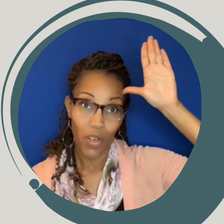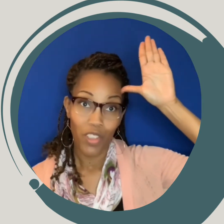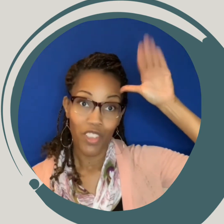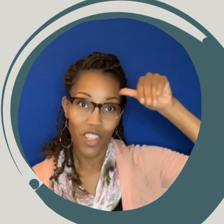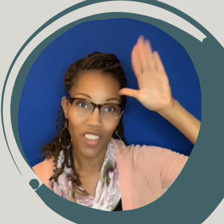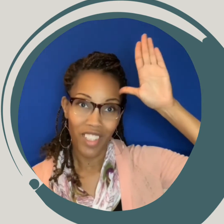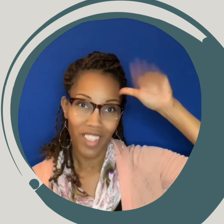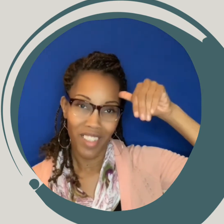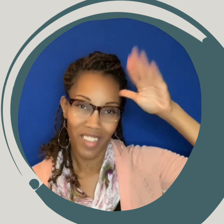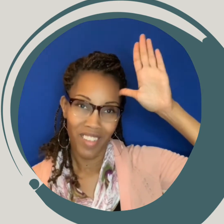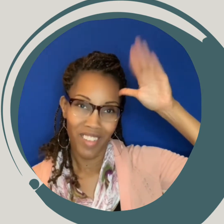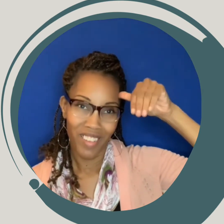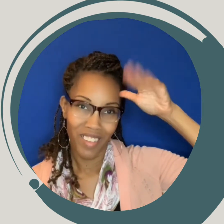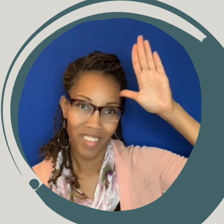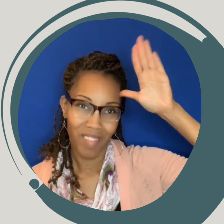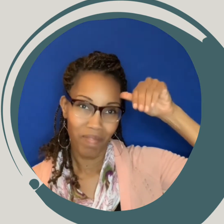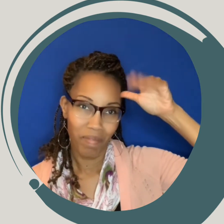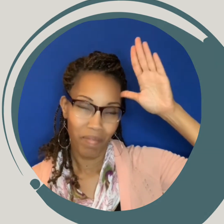Or donkey.